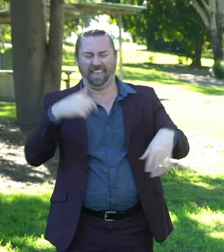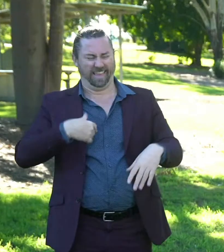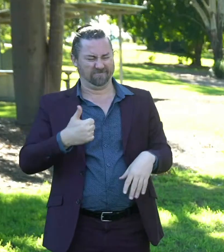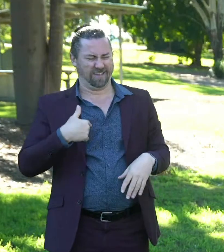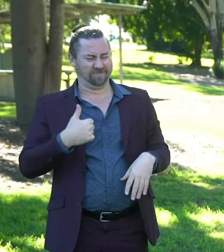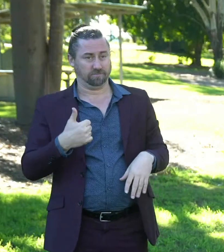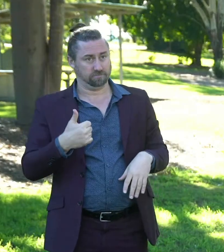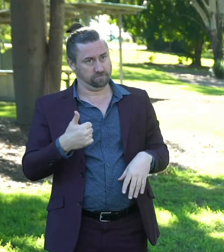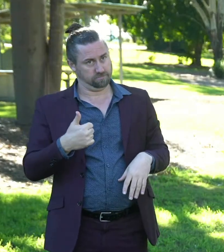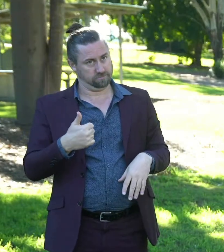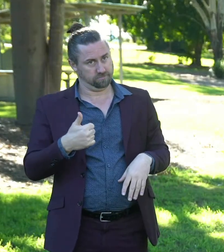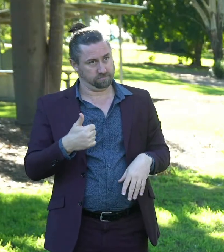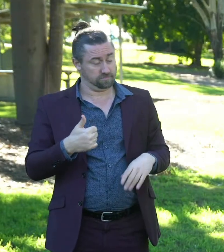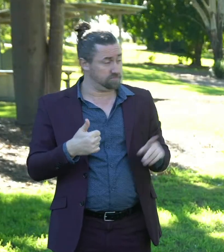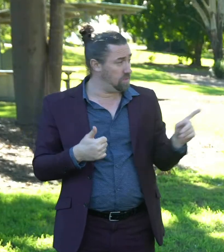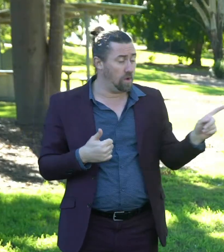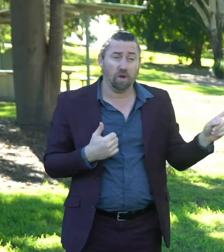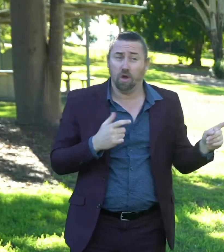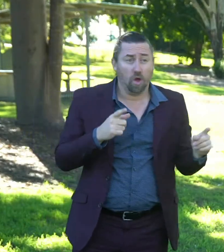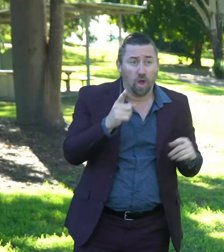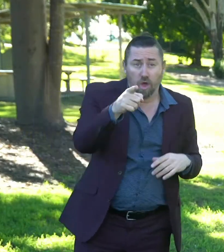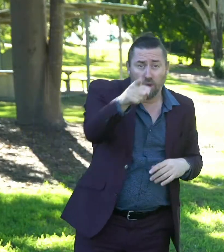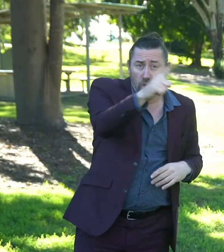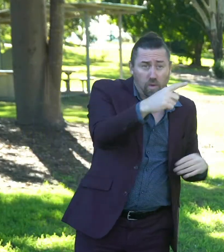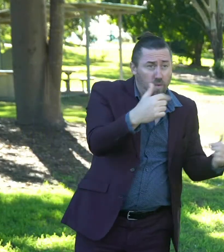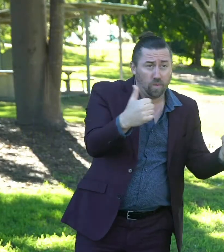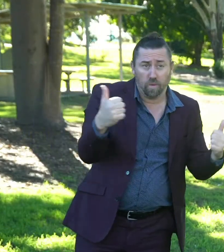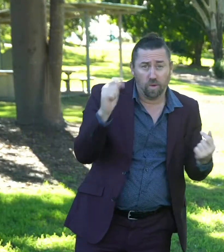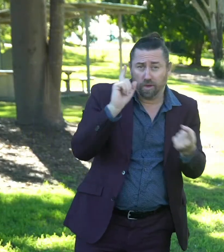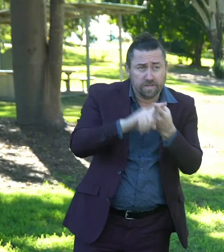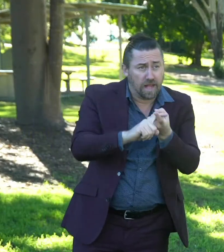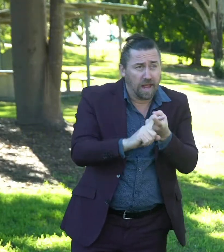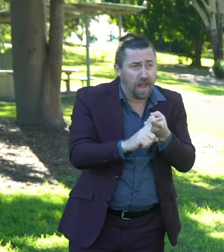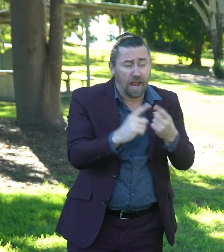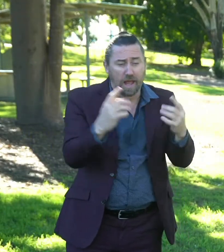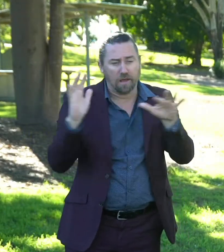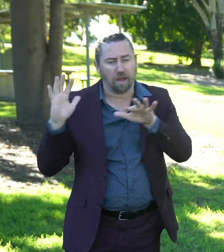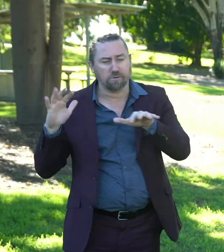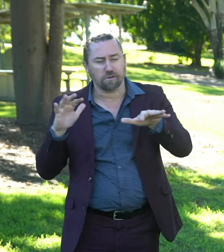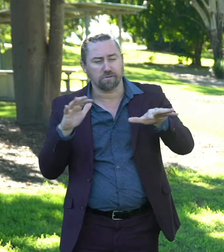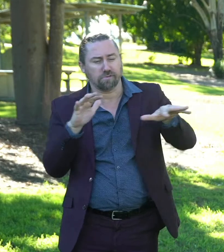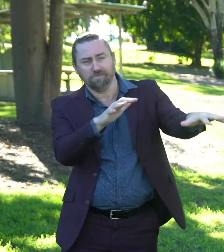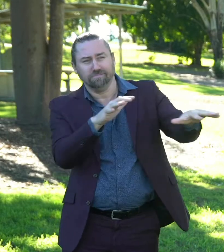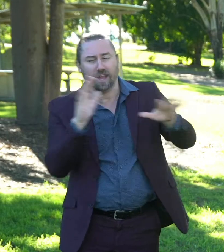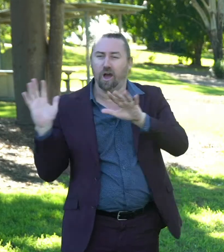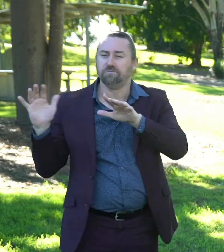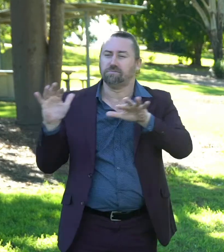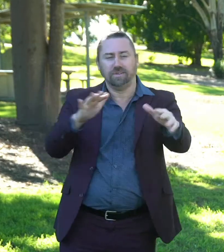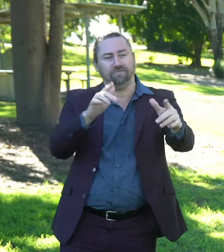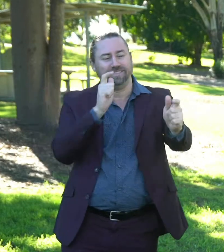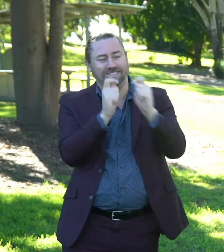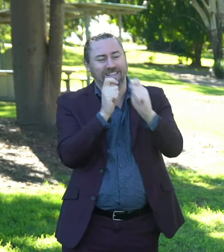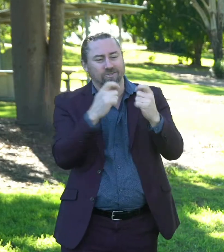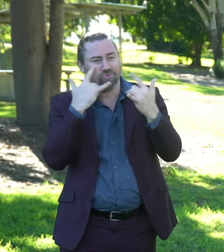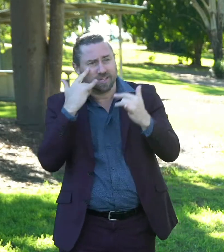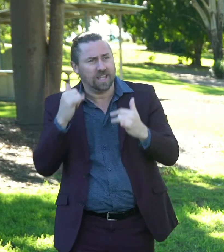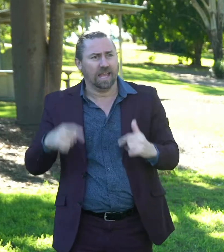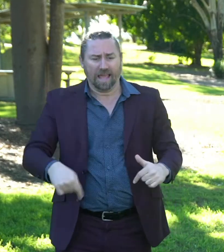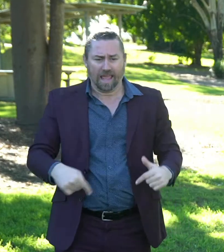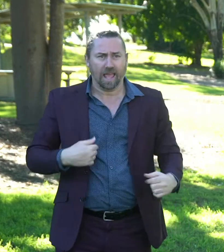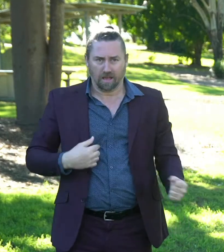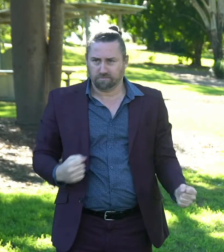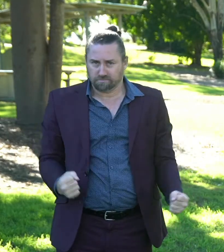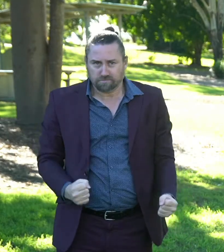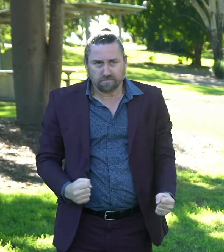I'm thrilled with the amount of testing. Queenslanders are coming out in their droves and I'm so glad they're doing it. It's a bit cold here where